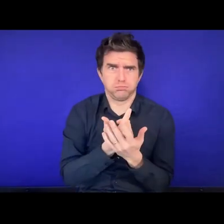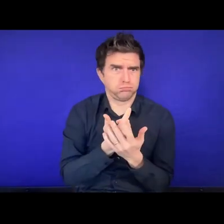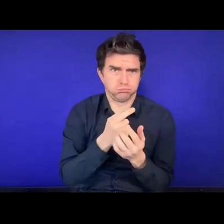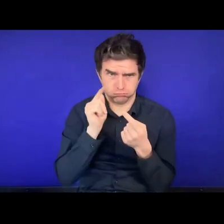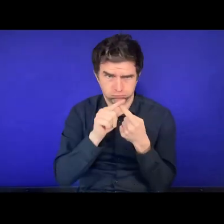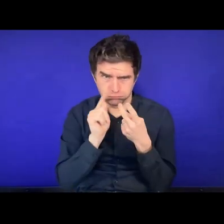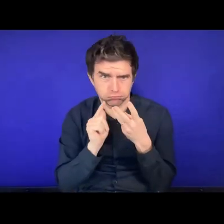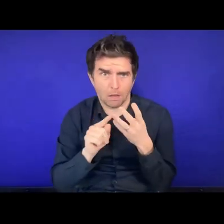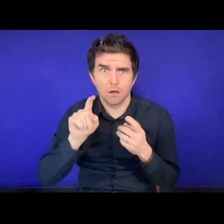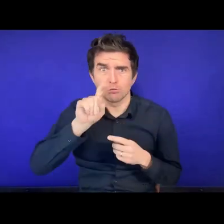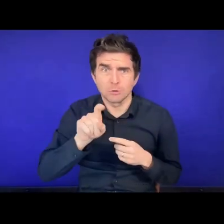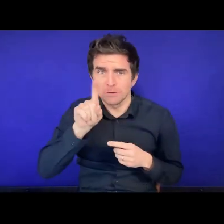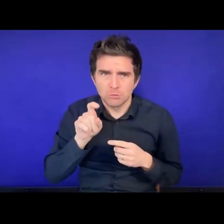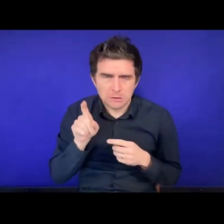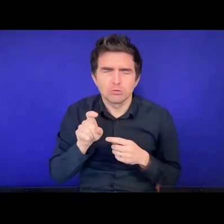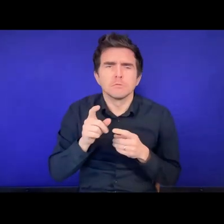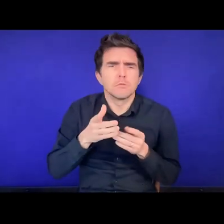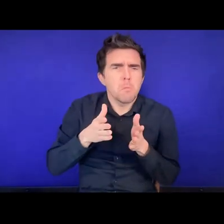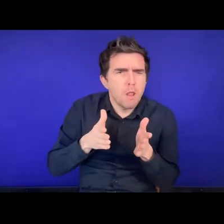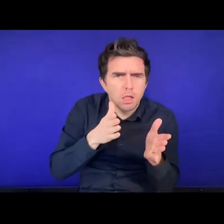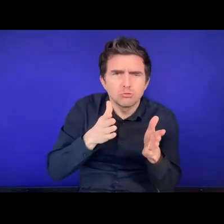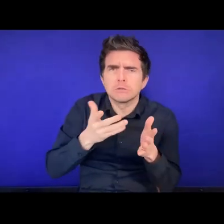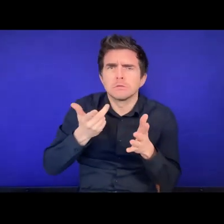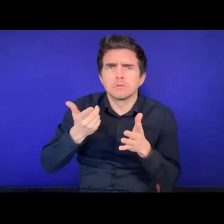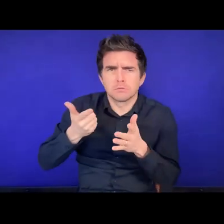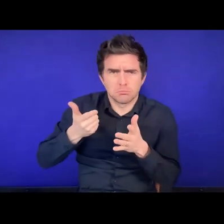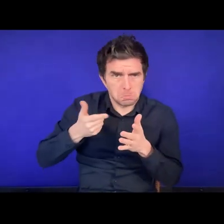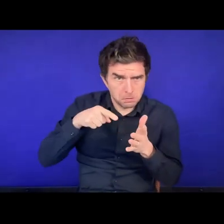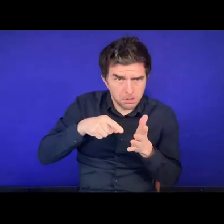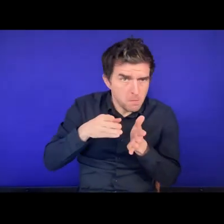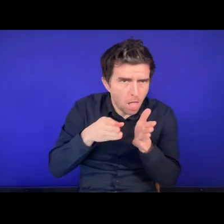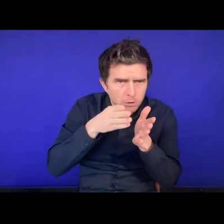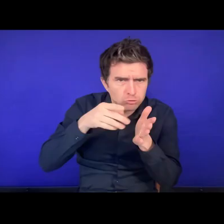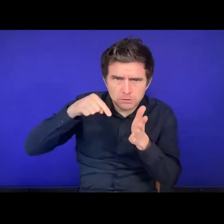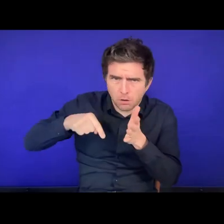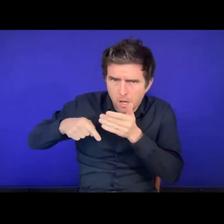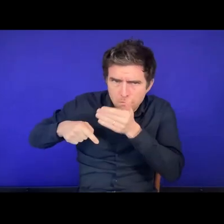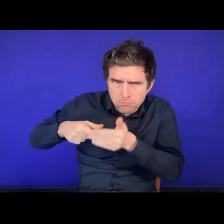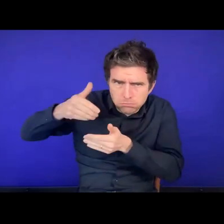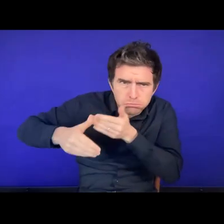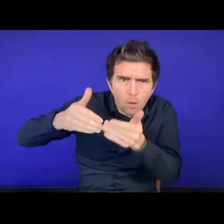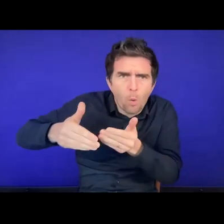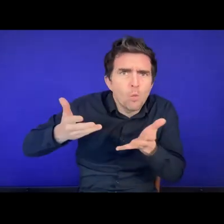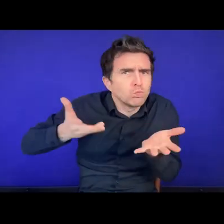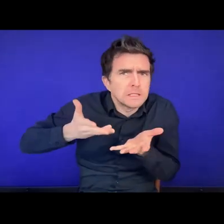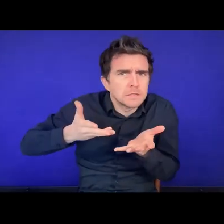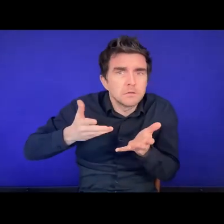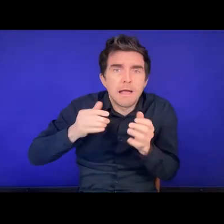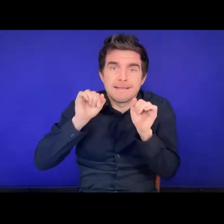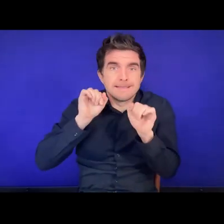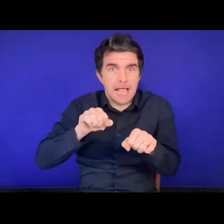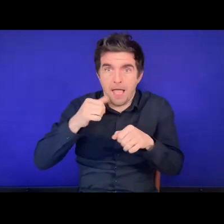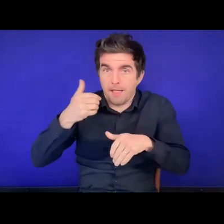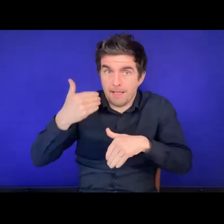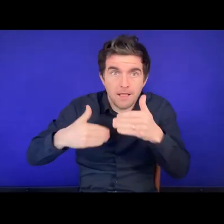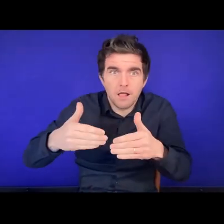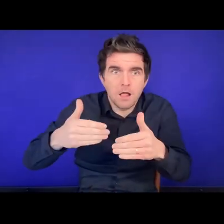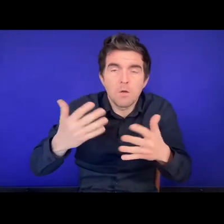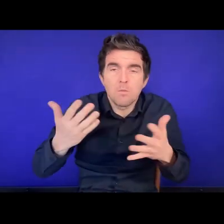extractivism. I mean, one is to use participatory approaches, to use community-based approaches,